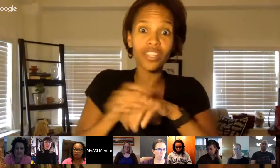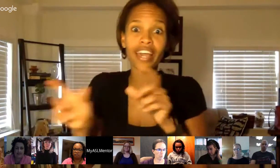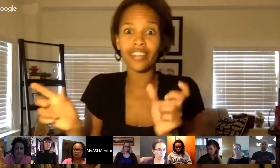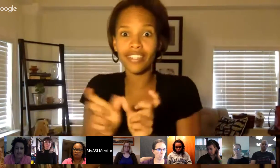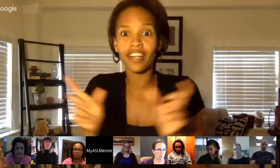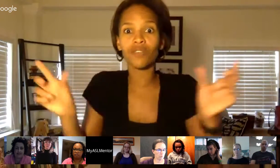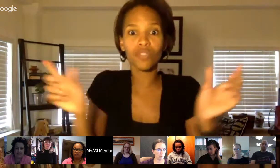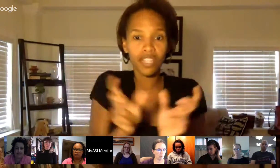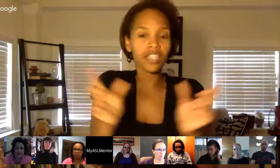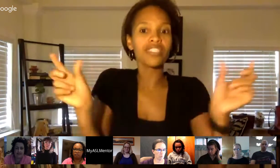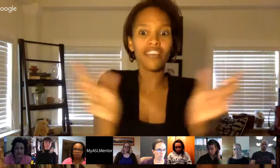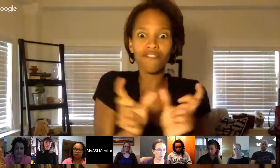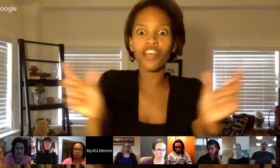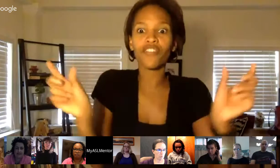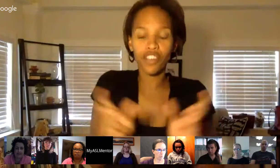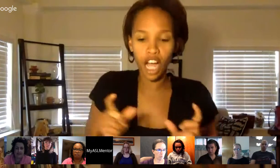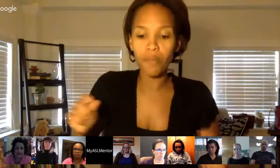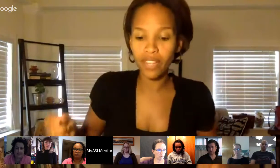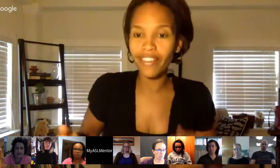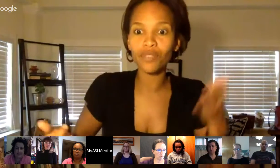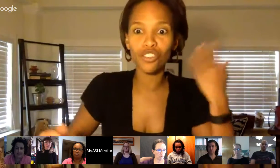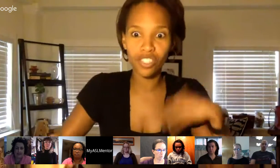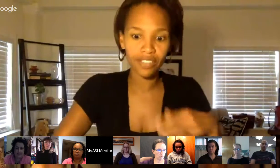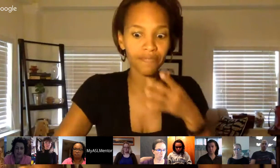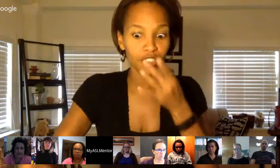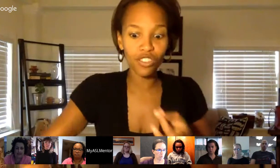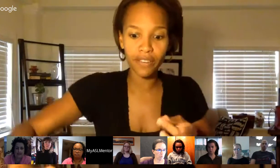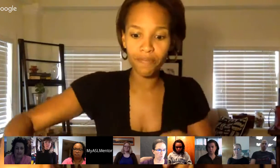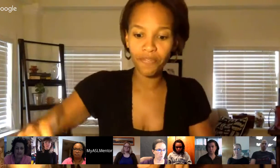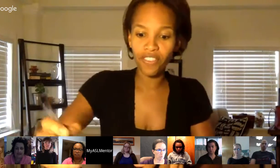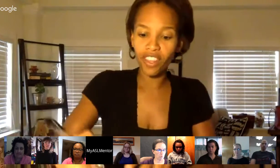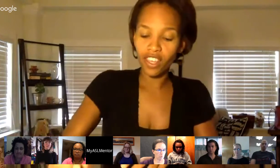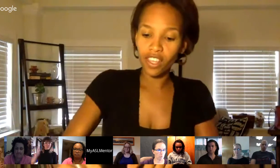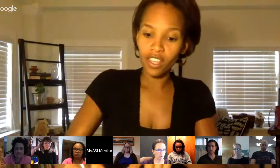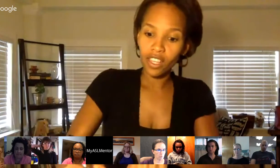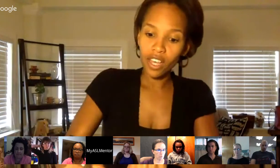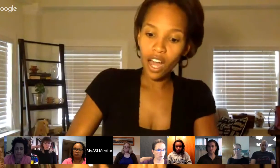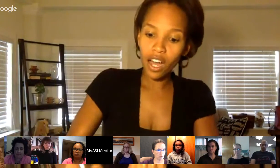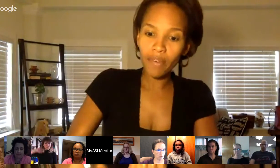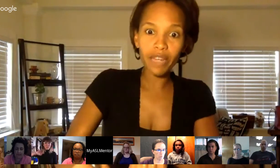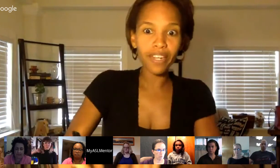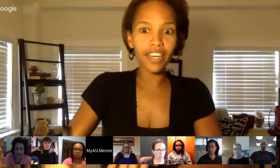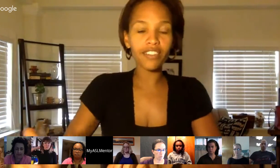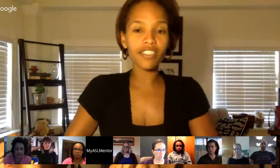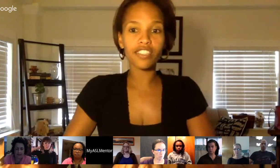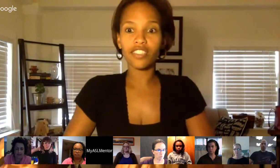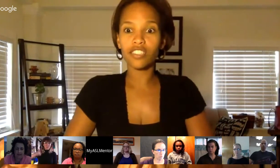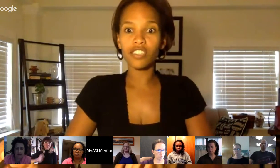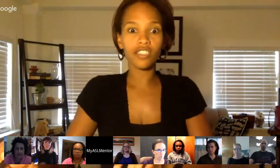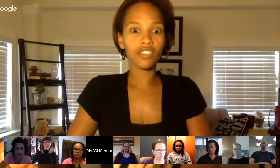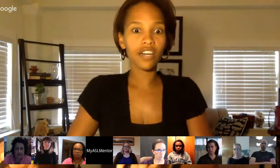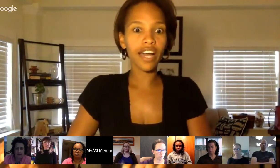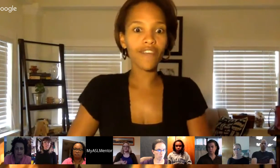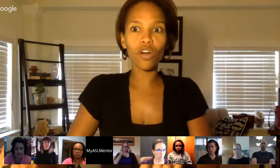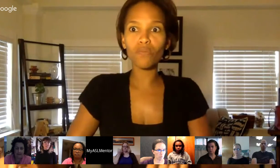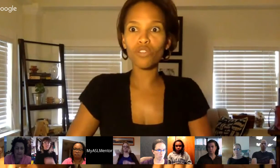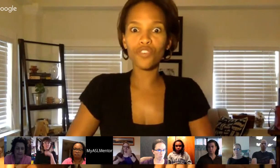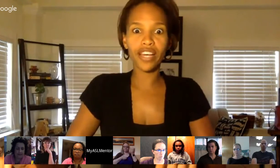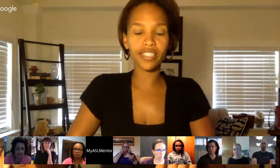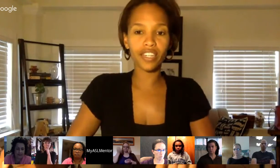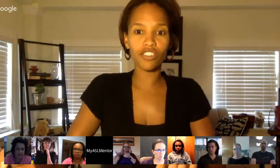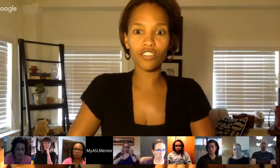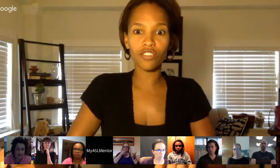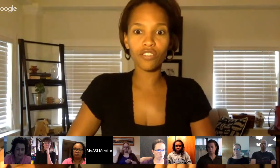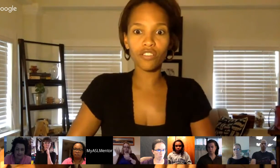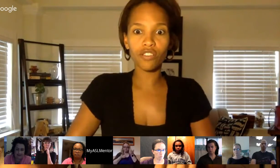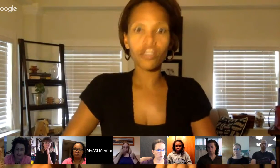English with the ASL. See that very, very commonly, and that's what she did. Interesting. Anybody else? I have one more for